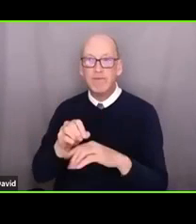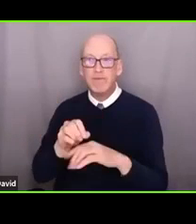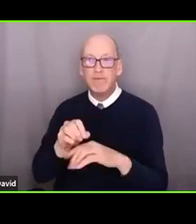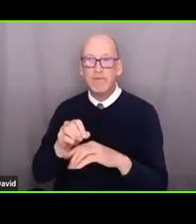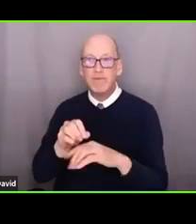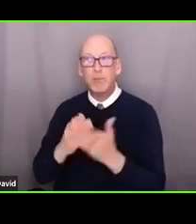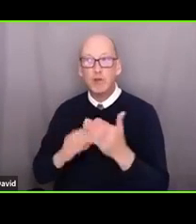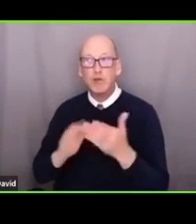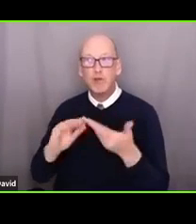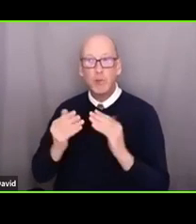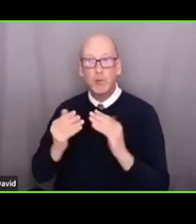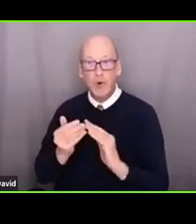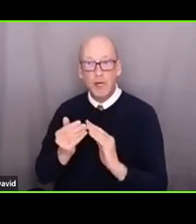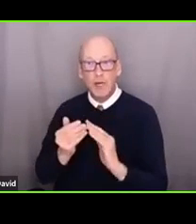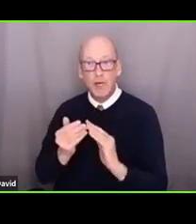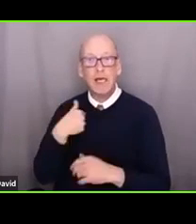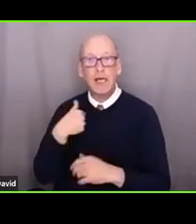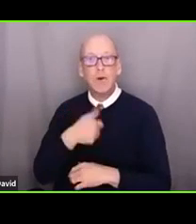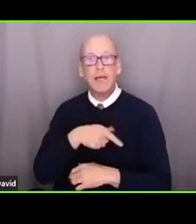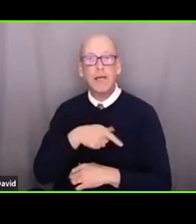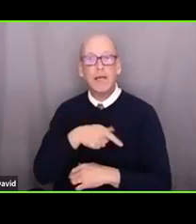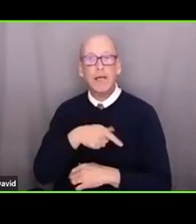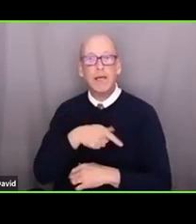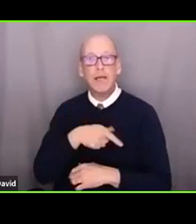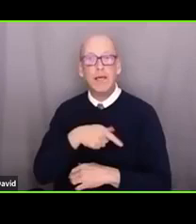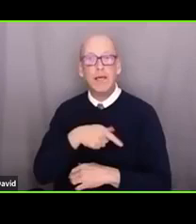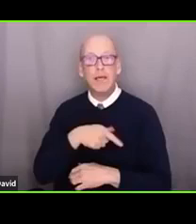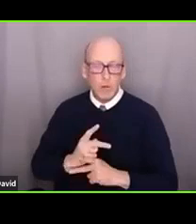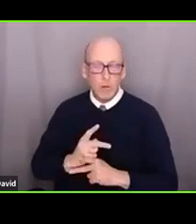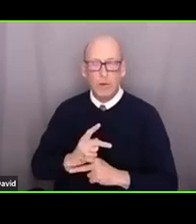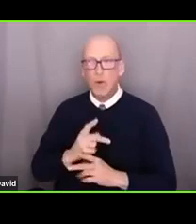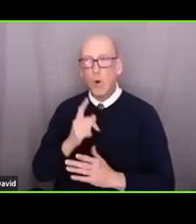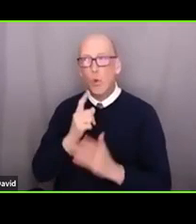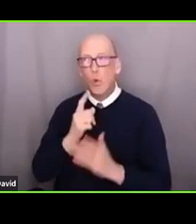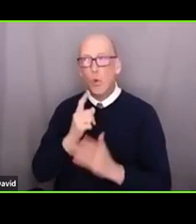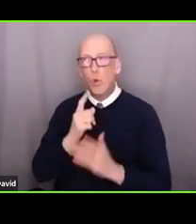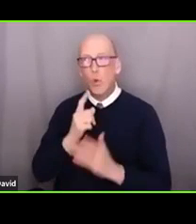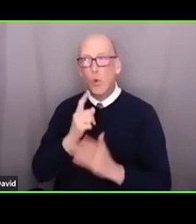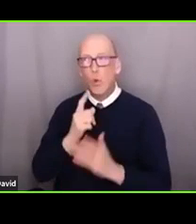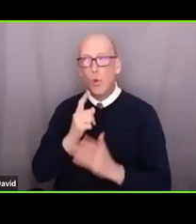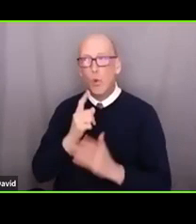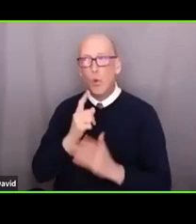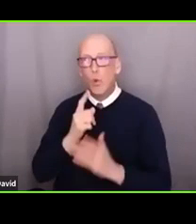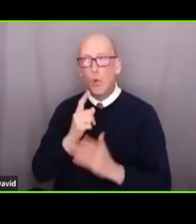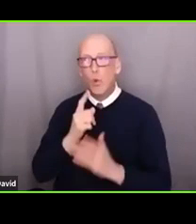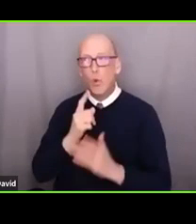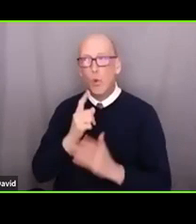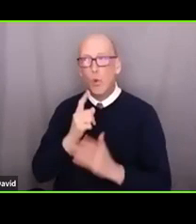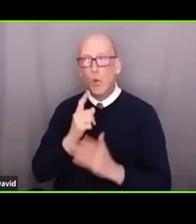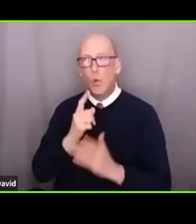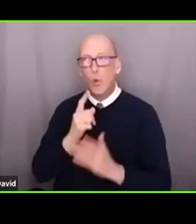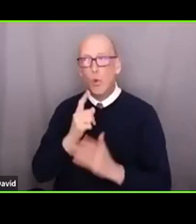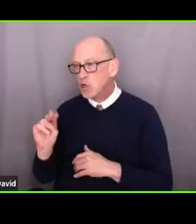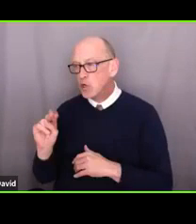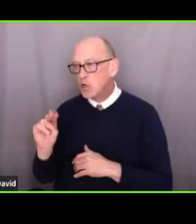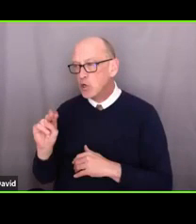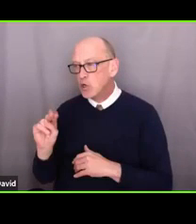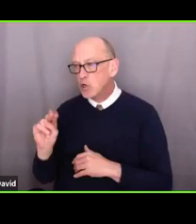community. We really need to figure out what is our percentage of, if you would, herd immunity. How many people actually